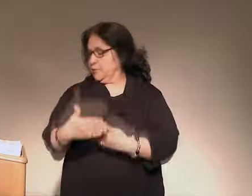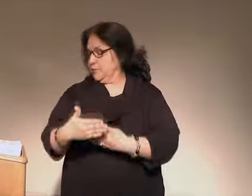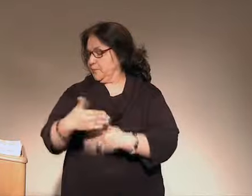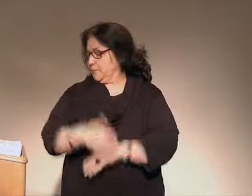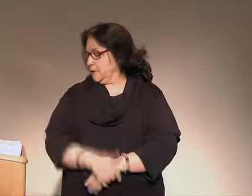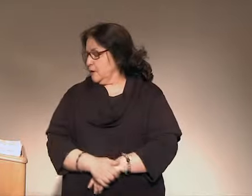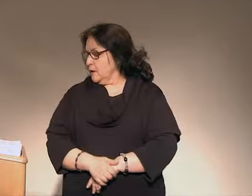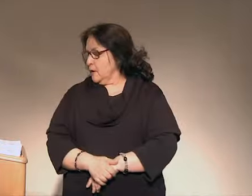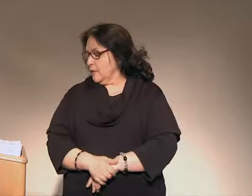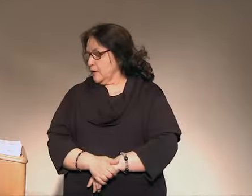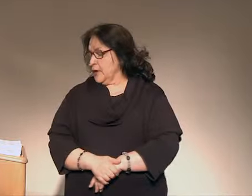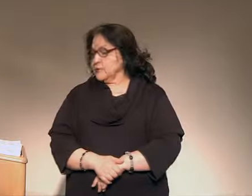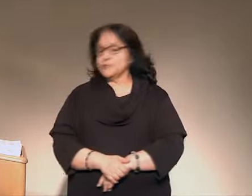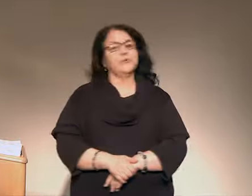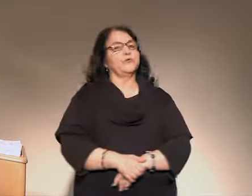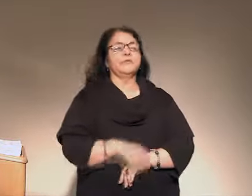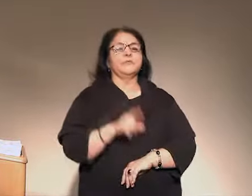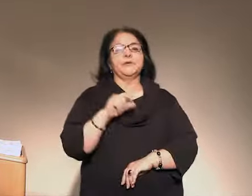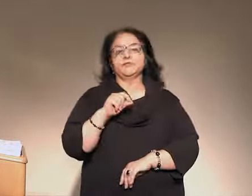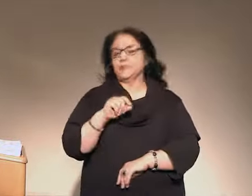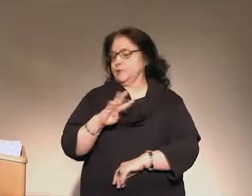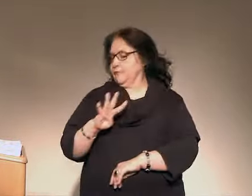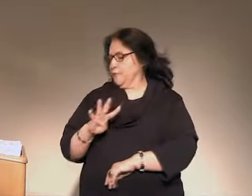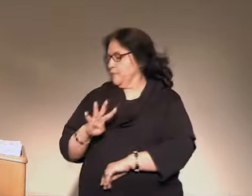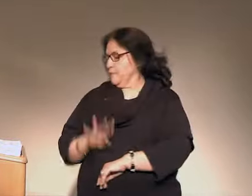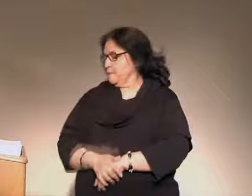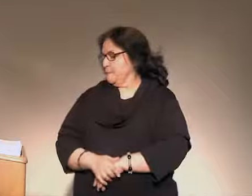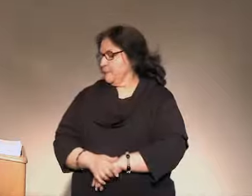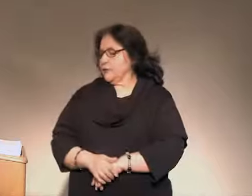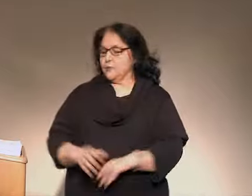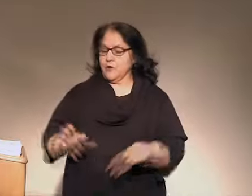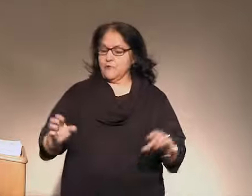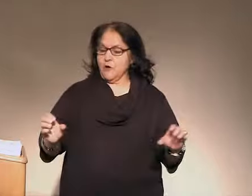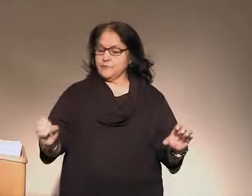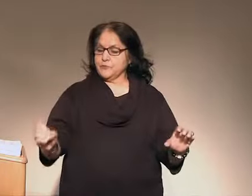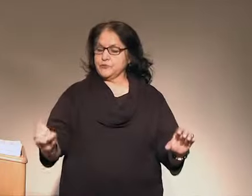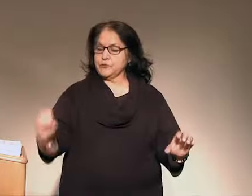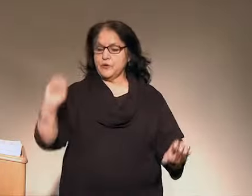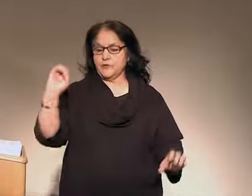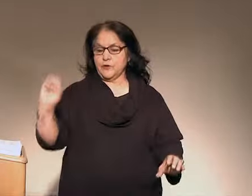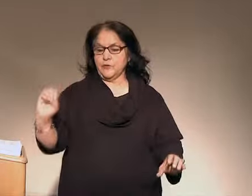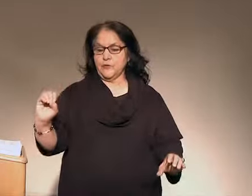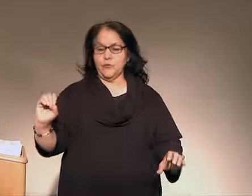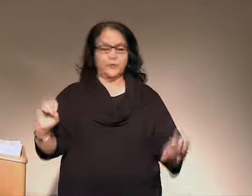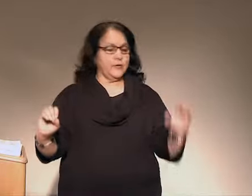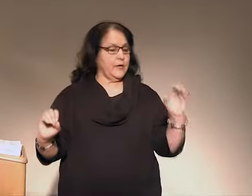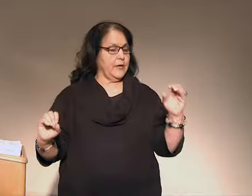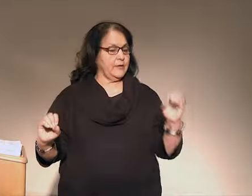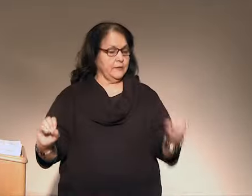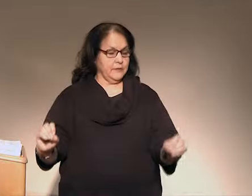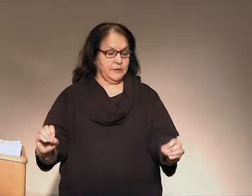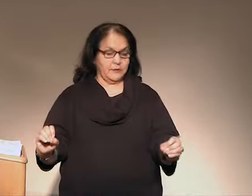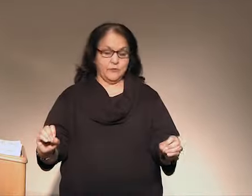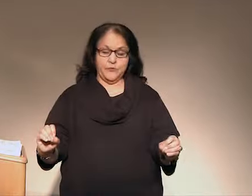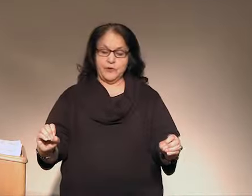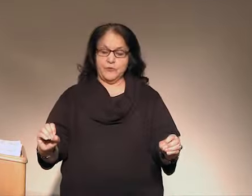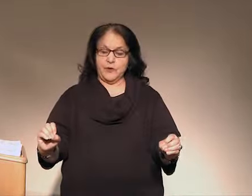classroom. On the last row, on page 24, you have office, so you have your letter O on one hand, letter O on the other